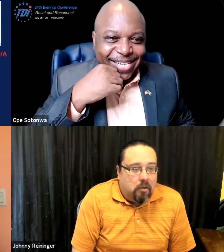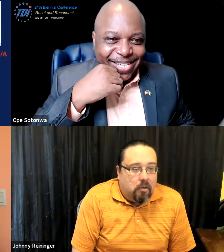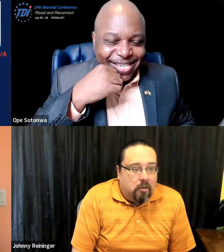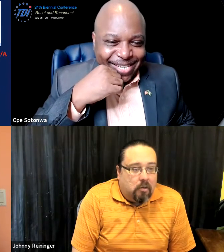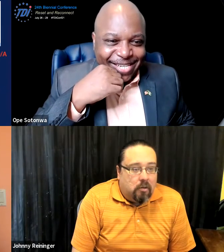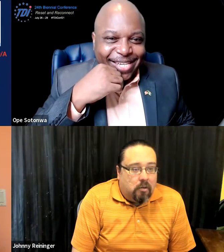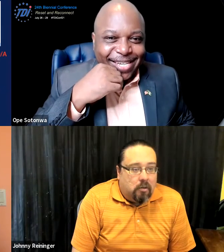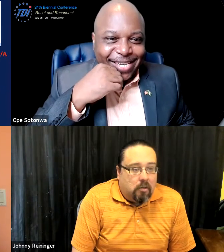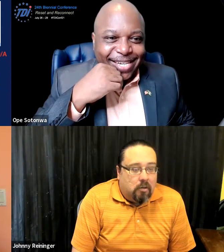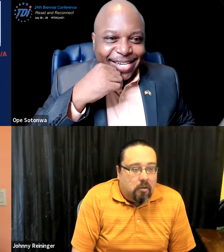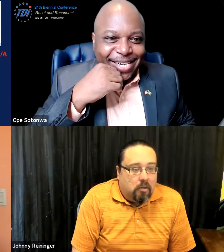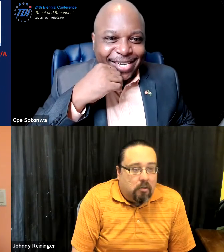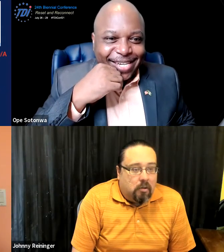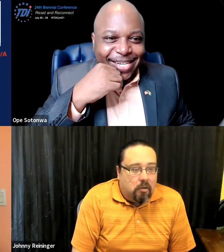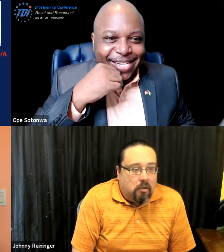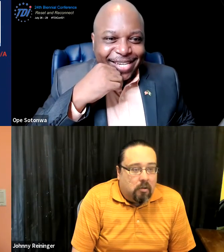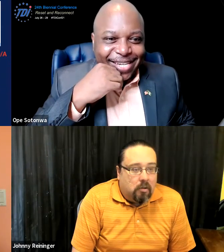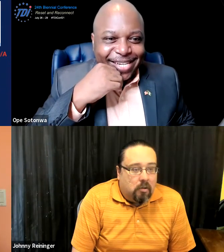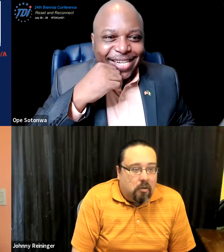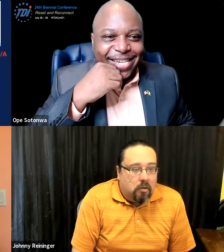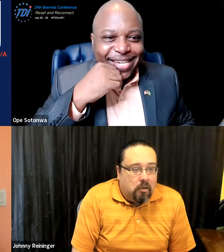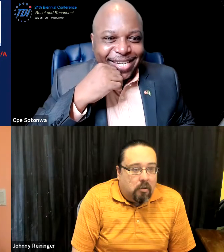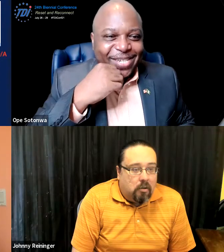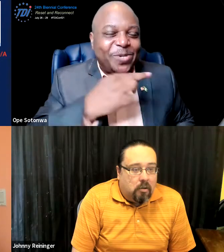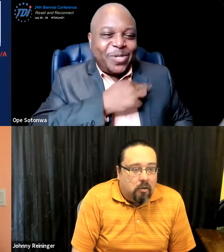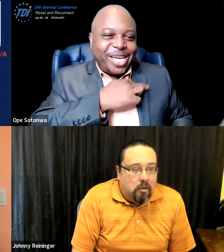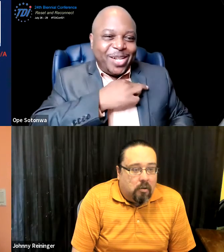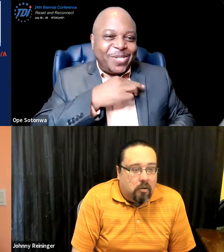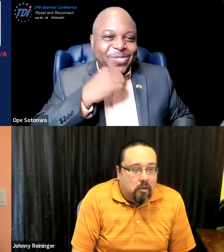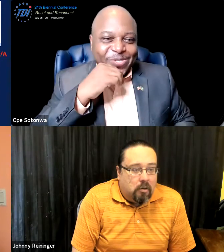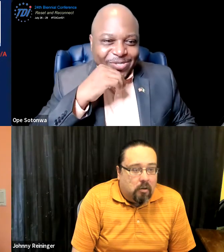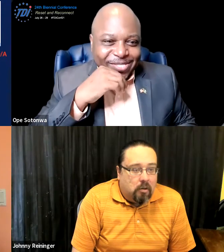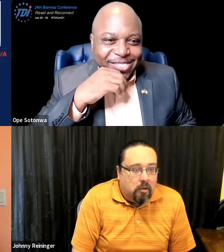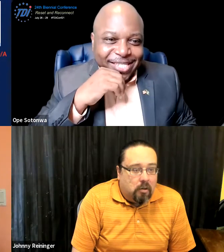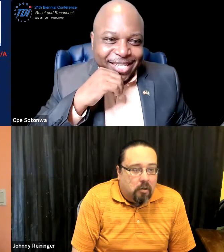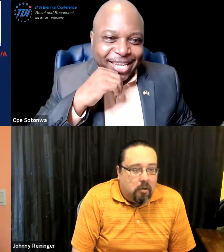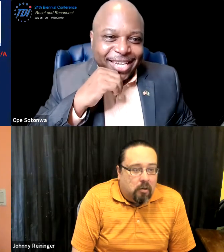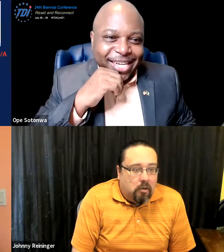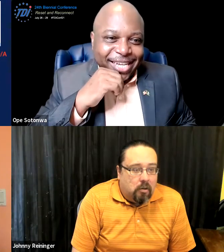Rogelio Fernandez. This is my name sign. It's an R on my